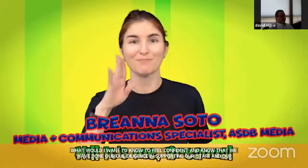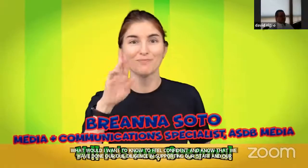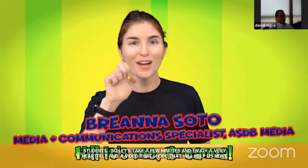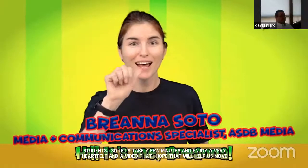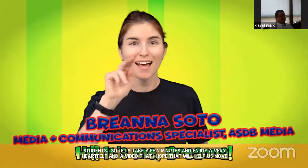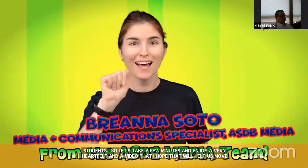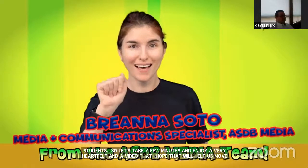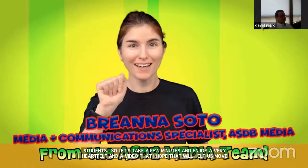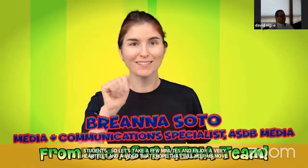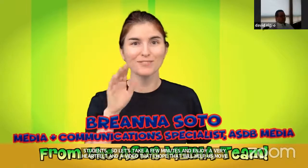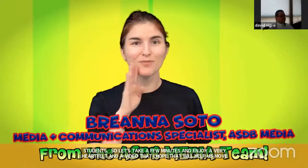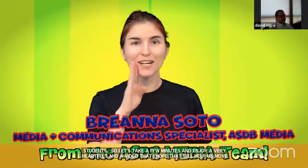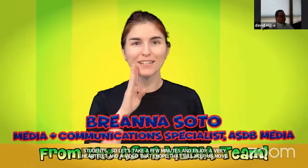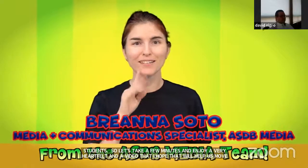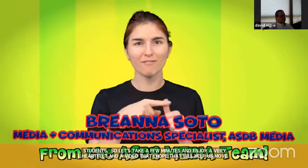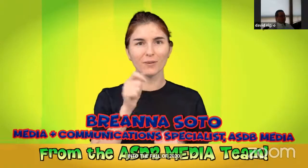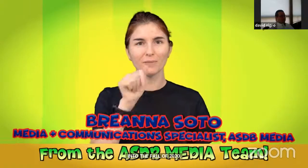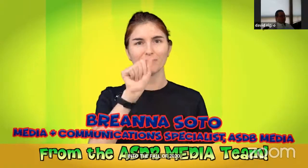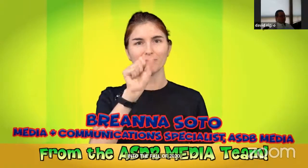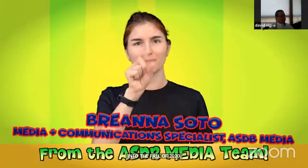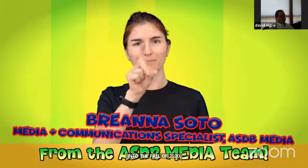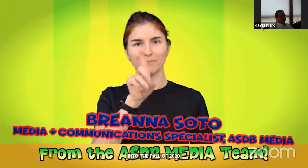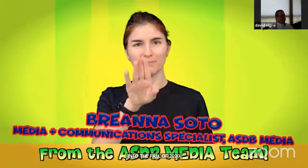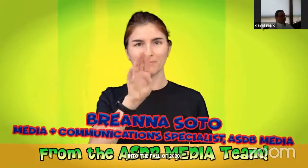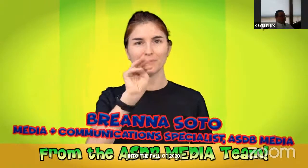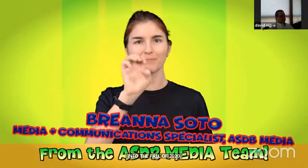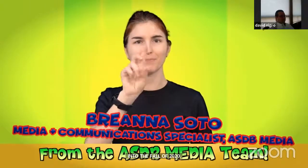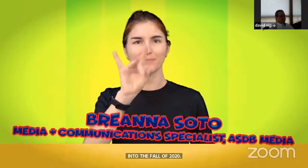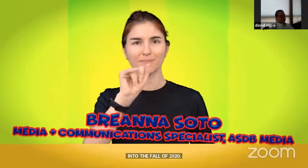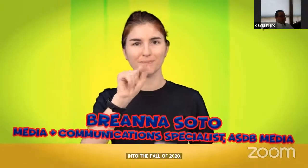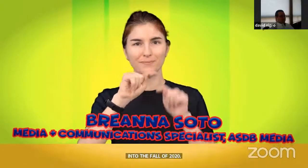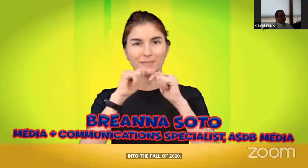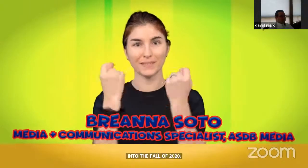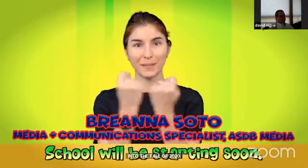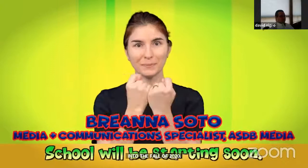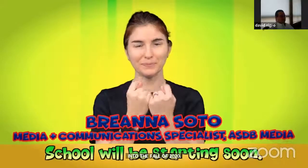Hi, it's me, Brianna, from the ASDB media team.